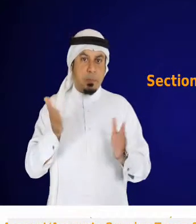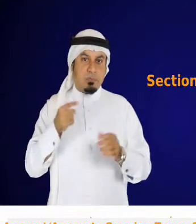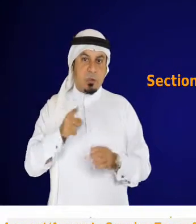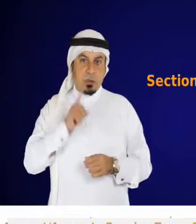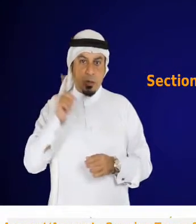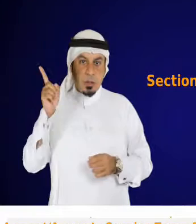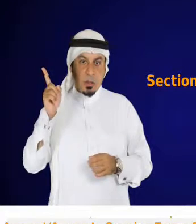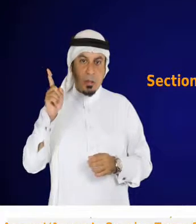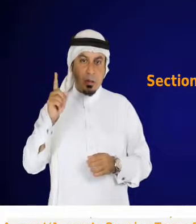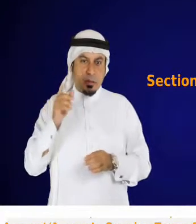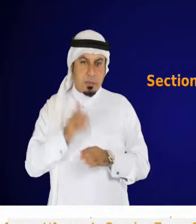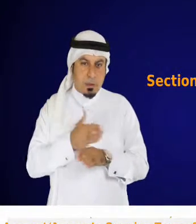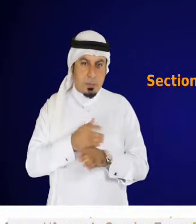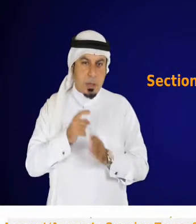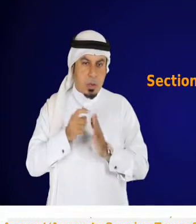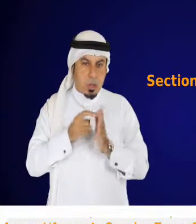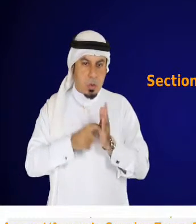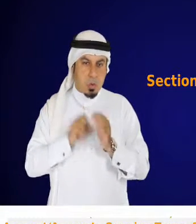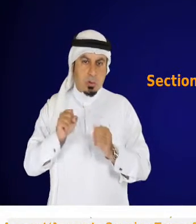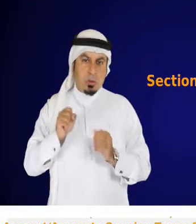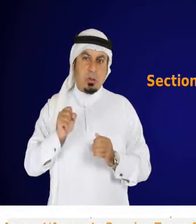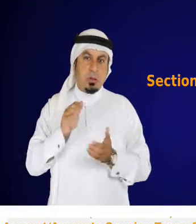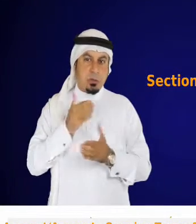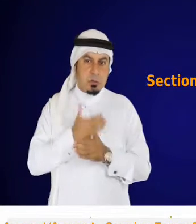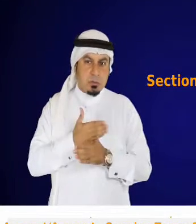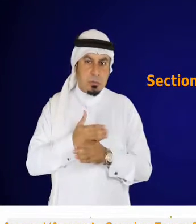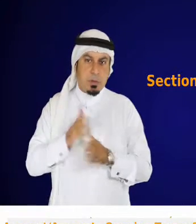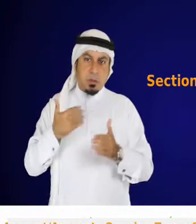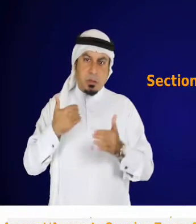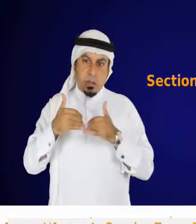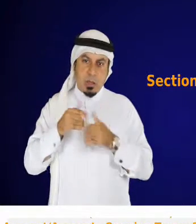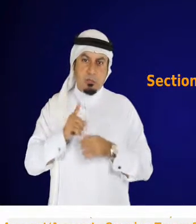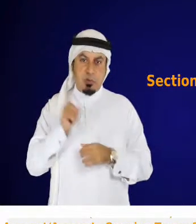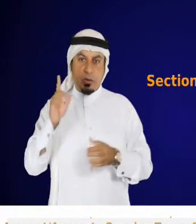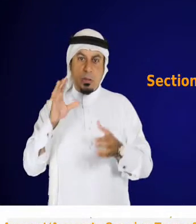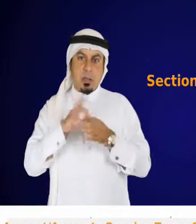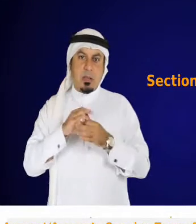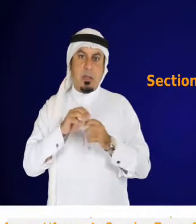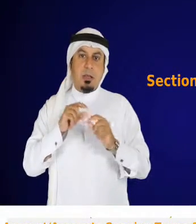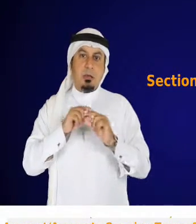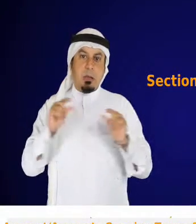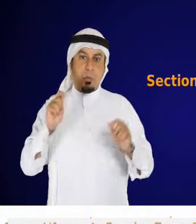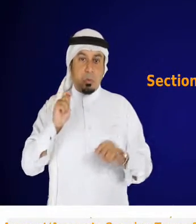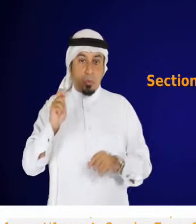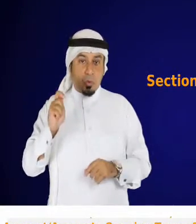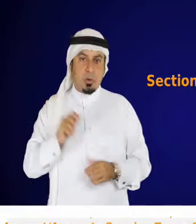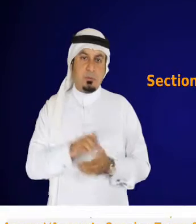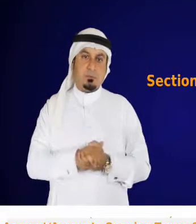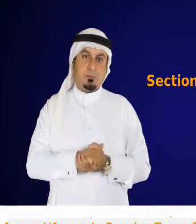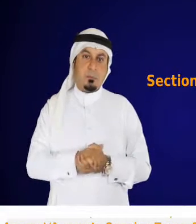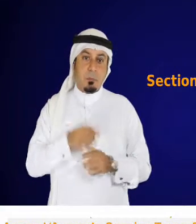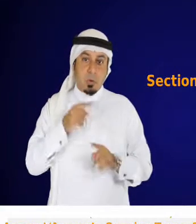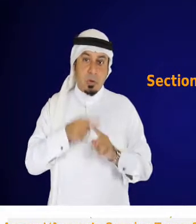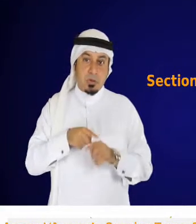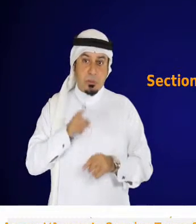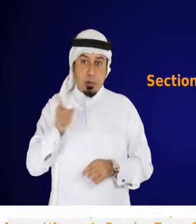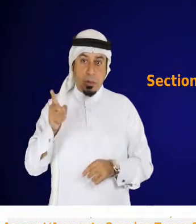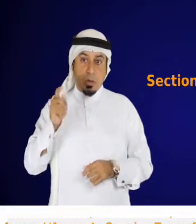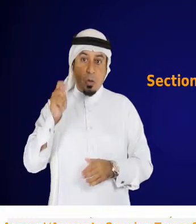charges, resulting in any manner in relation to the above accounts and under these terms and conditions, or in their execution,